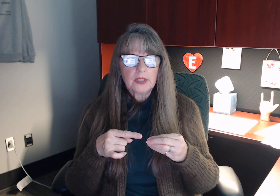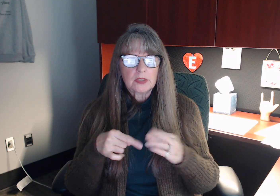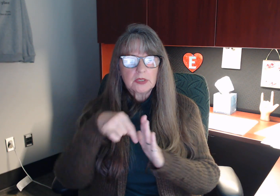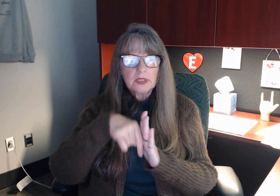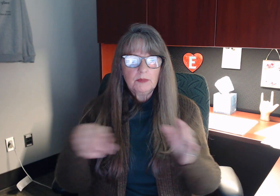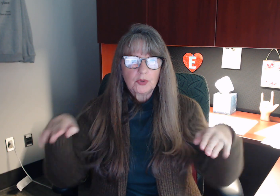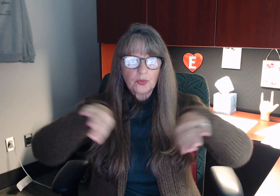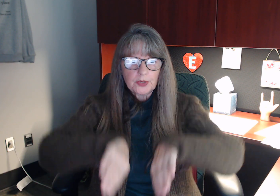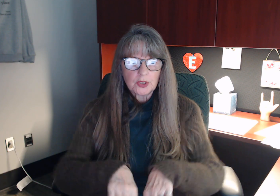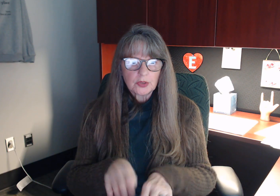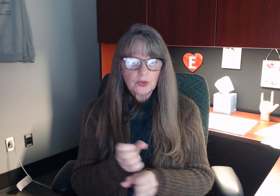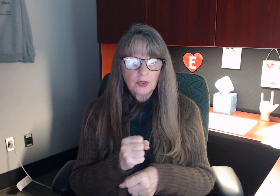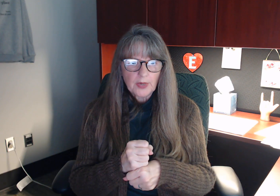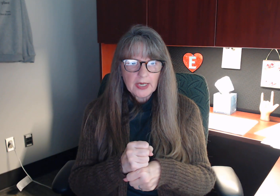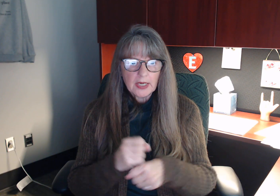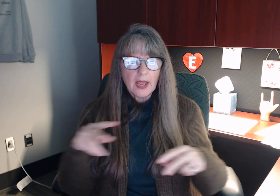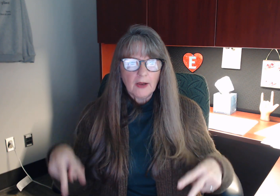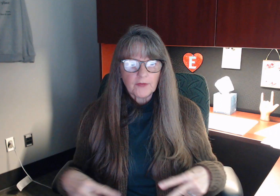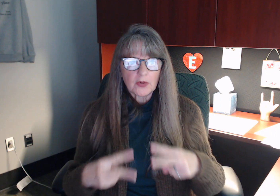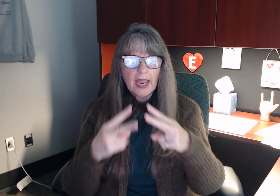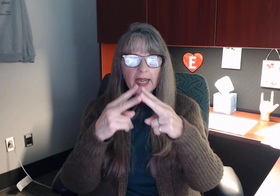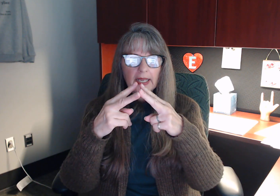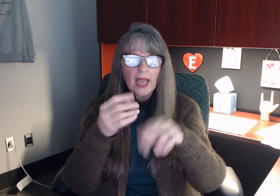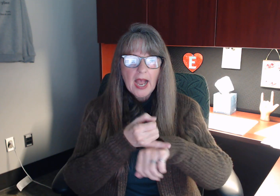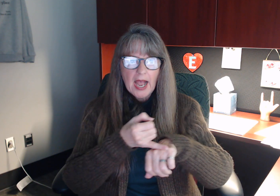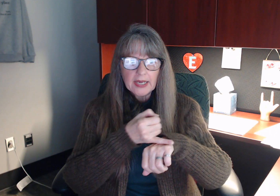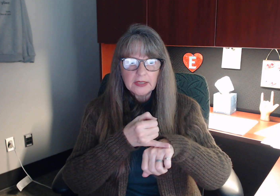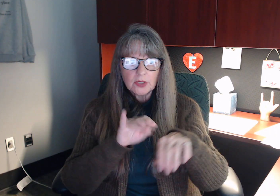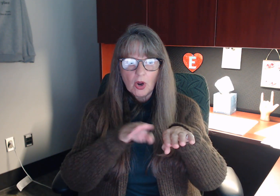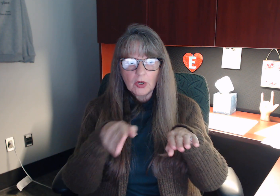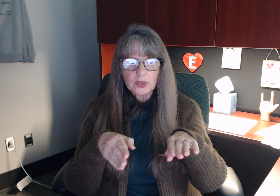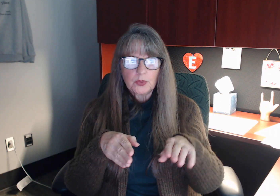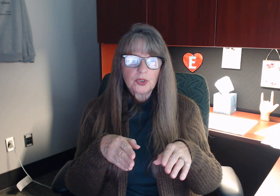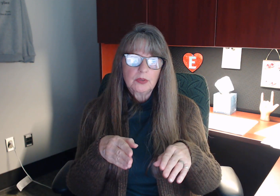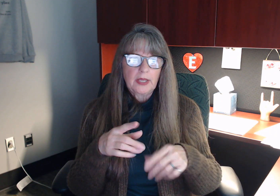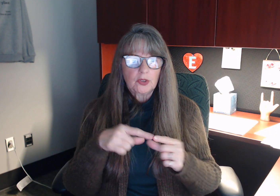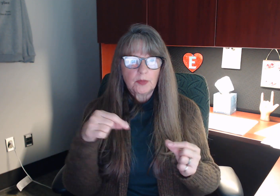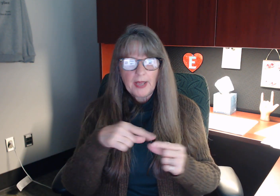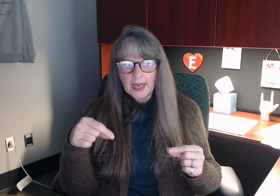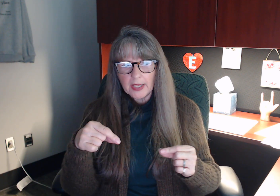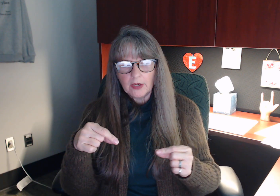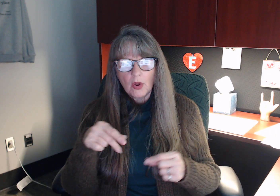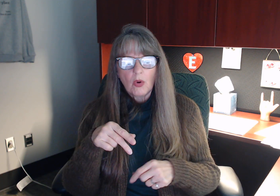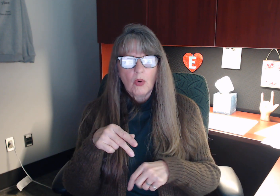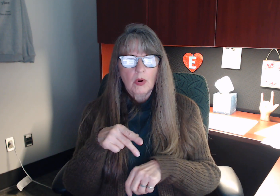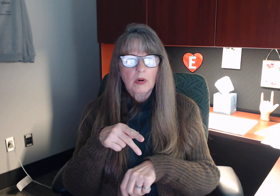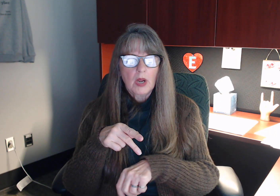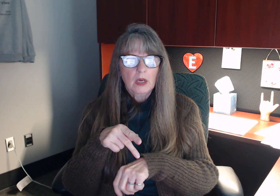these deep trenches are generated and volcanic island arcs, which is like Japan or I